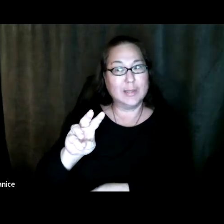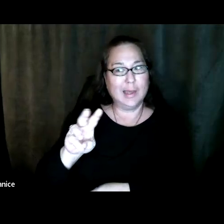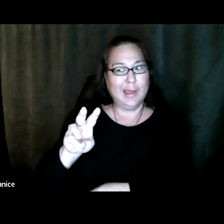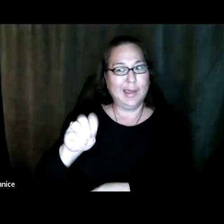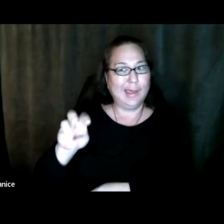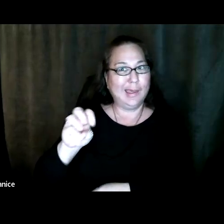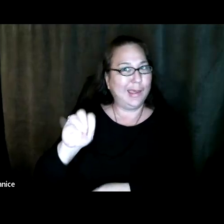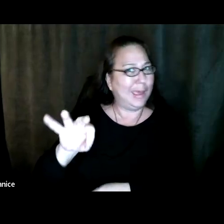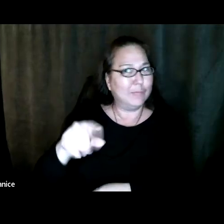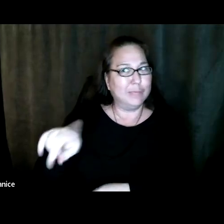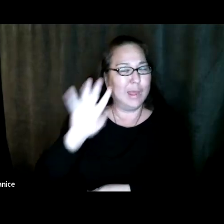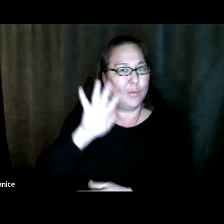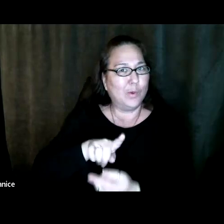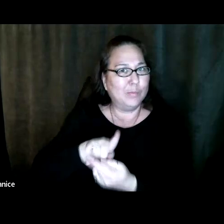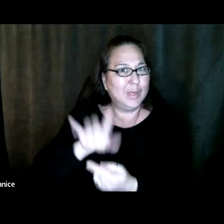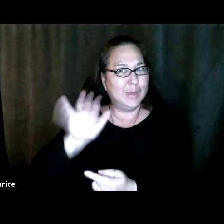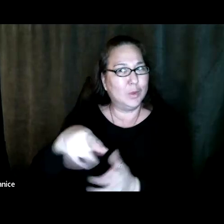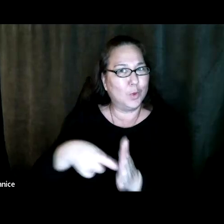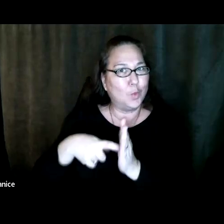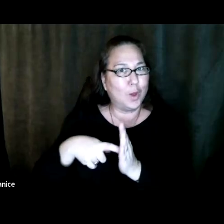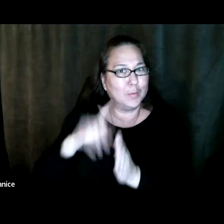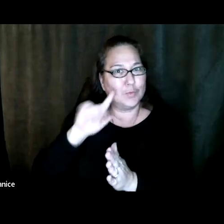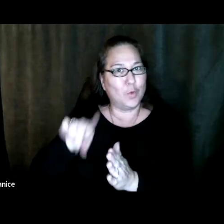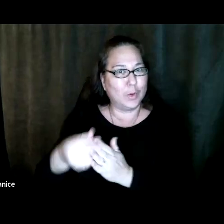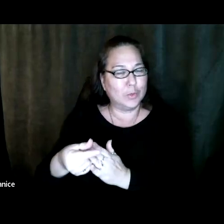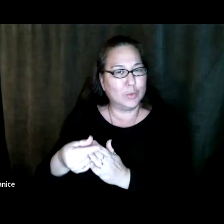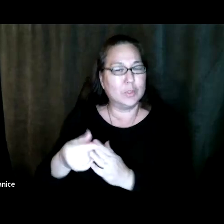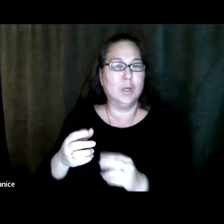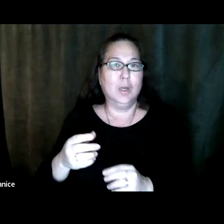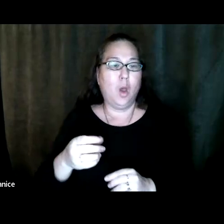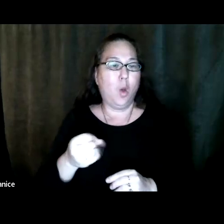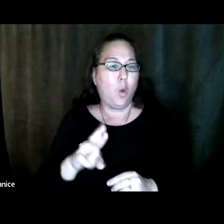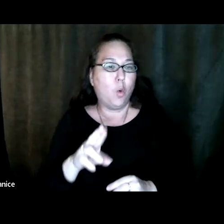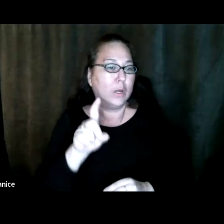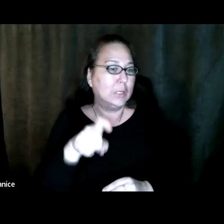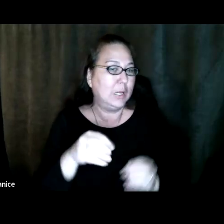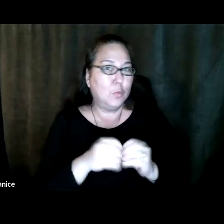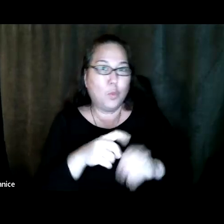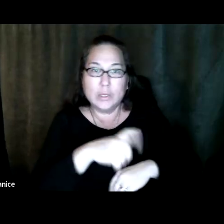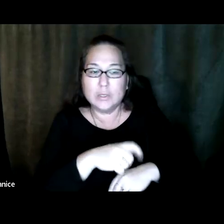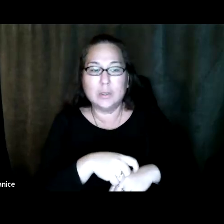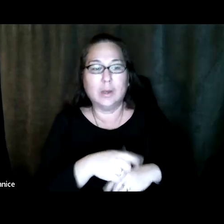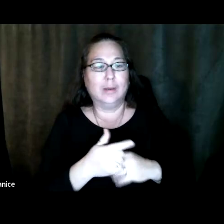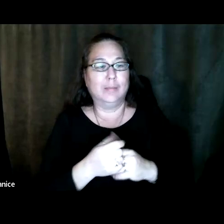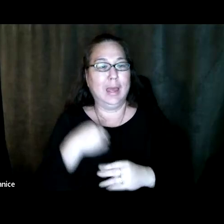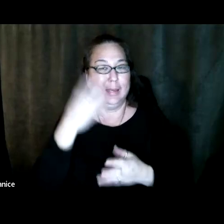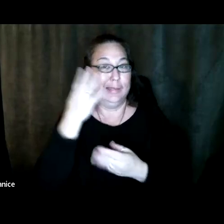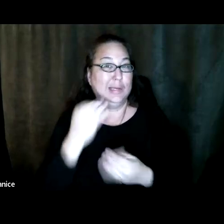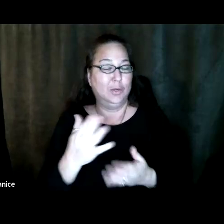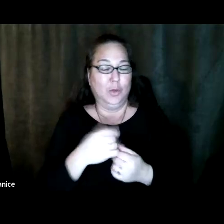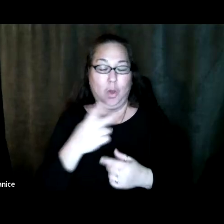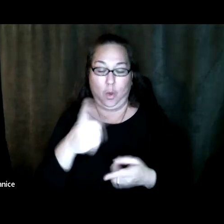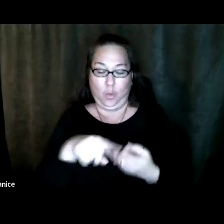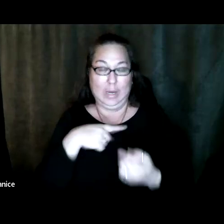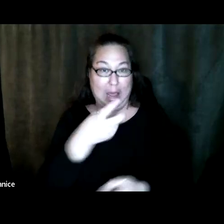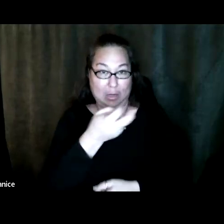those requirements, given that they have all these other requirements beyond math score or need more time. I can tell you, like, when I